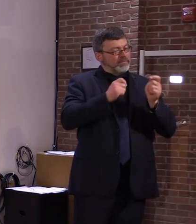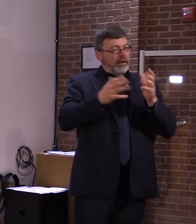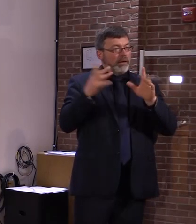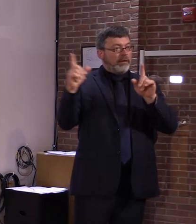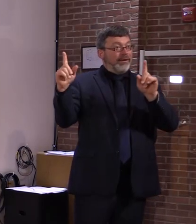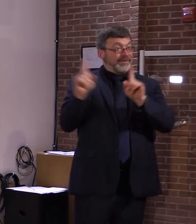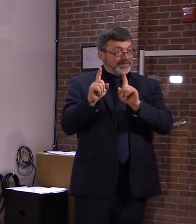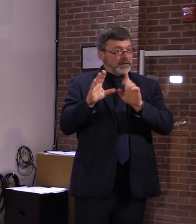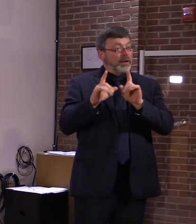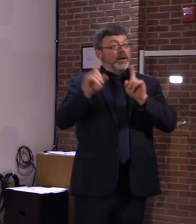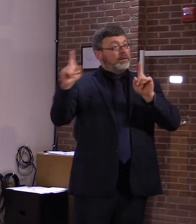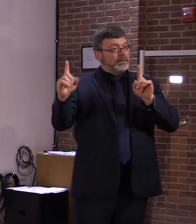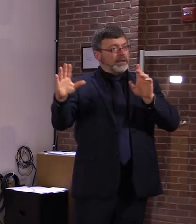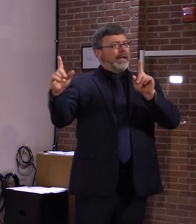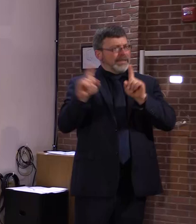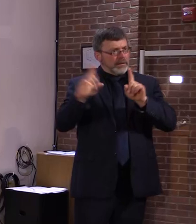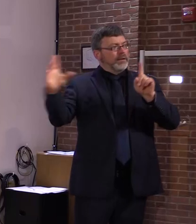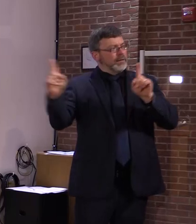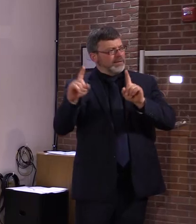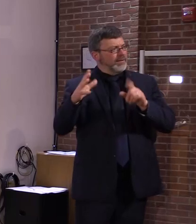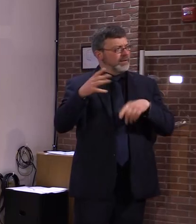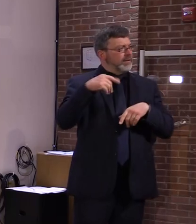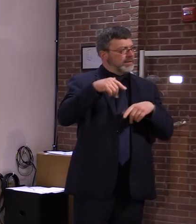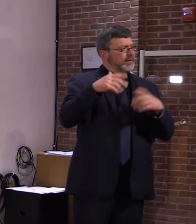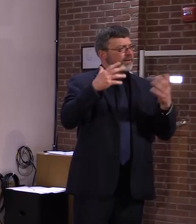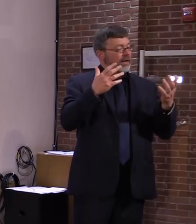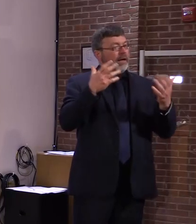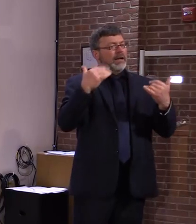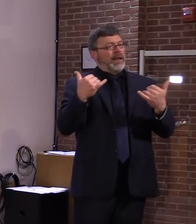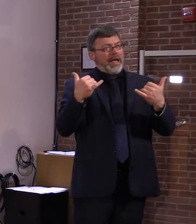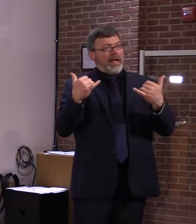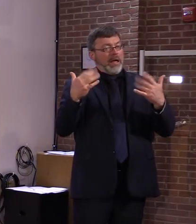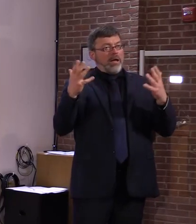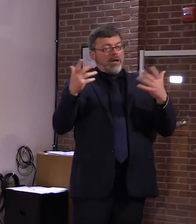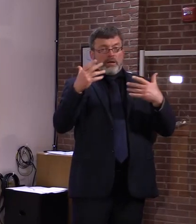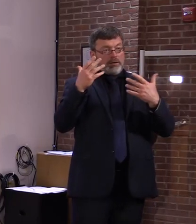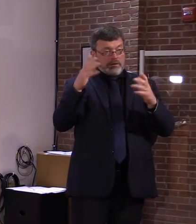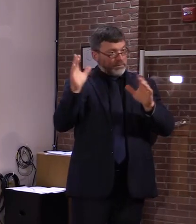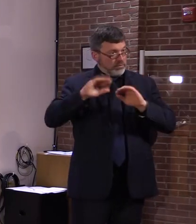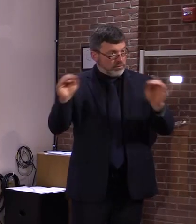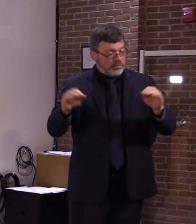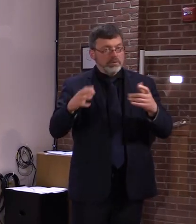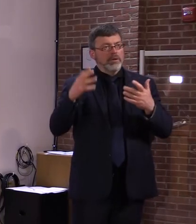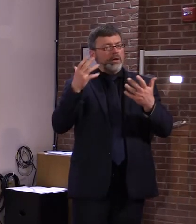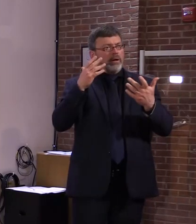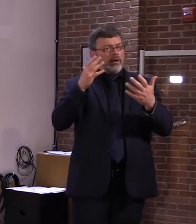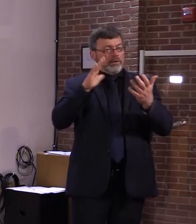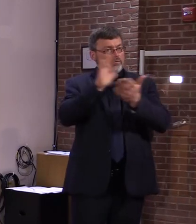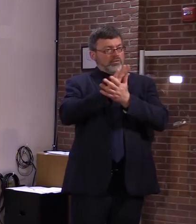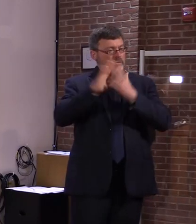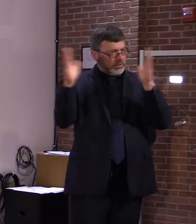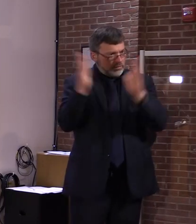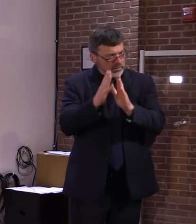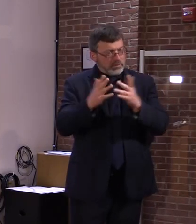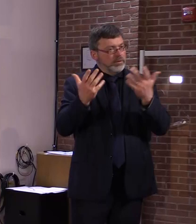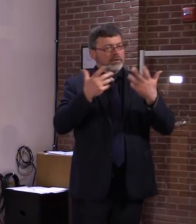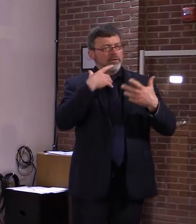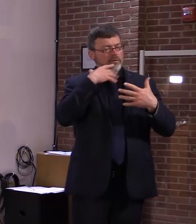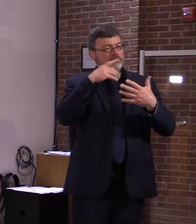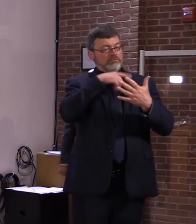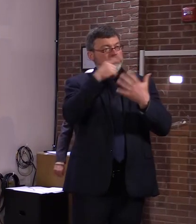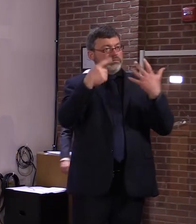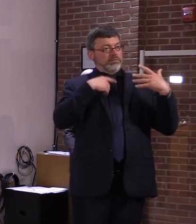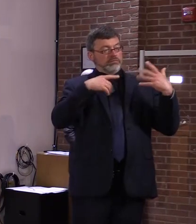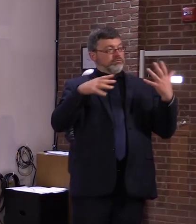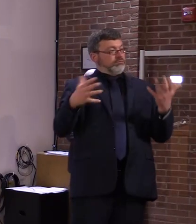to full in person now? Why wait till September? Well, again, they are open. As far as I'm concerned,